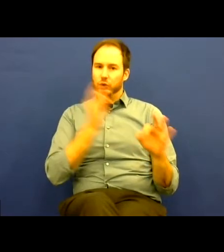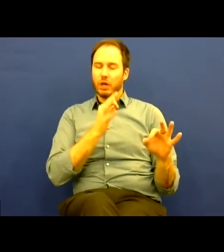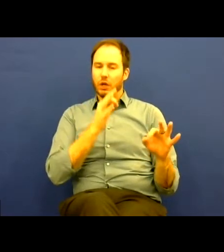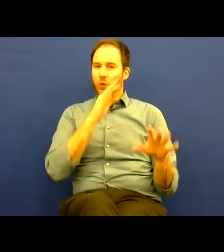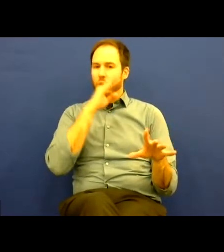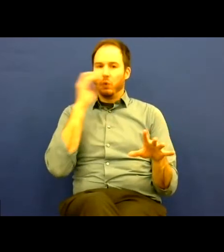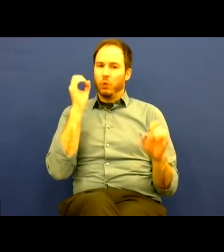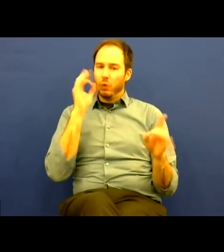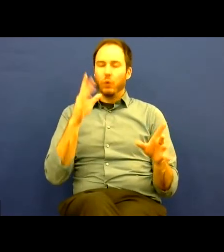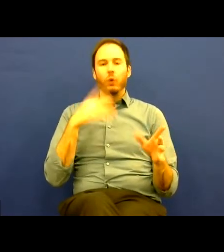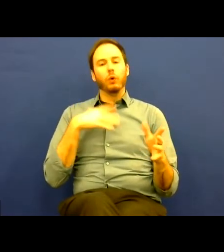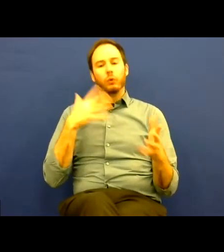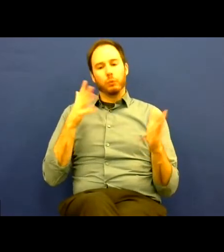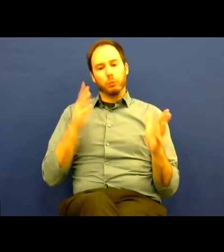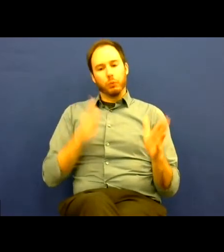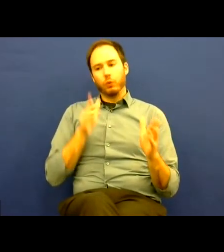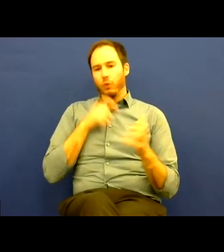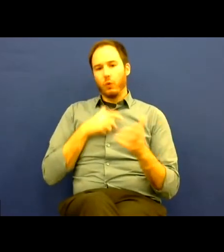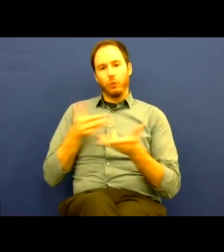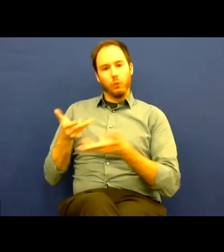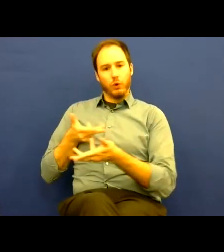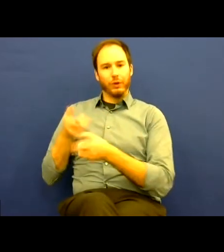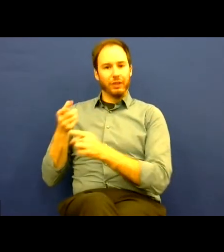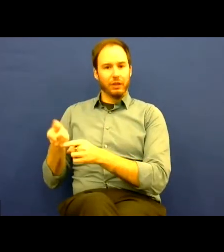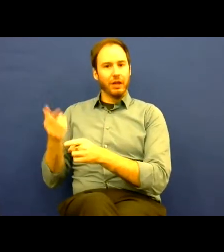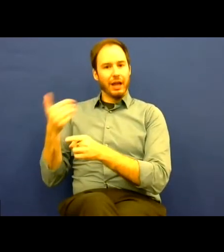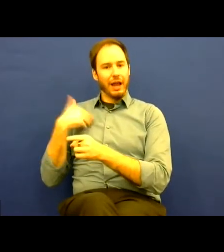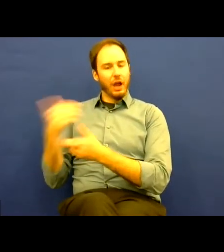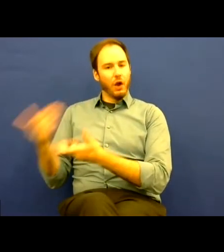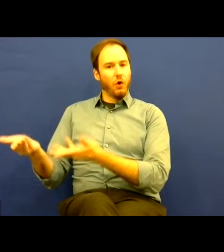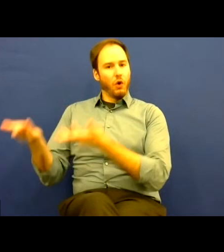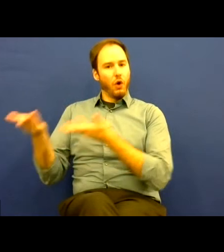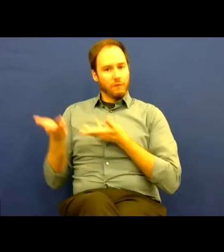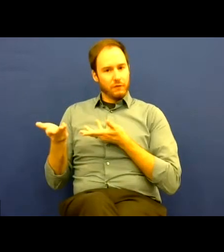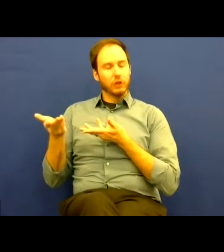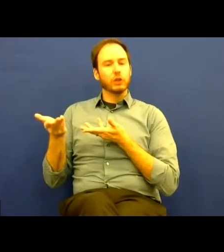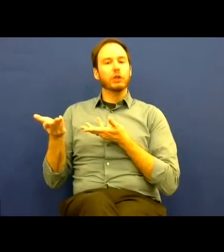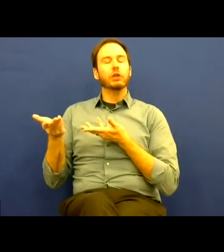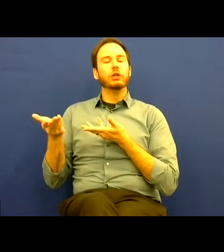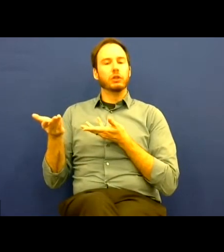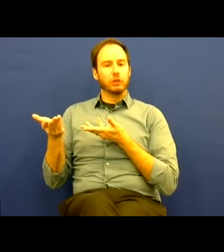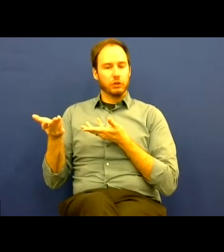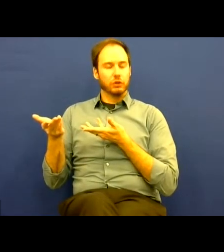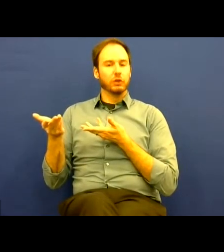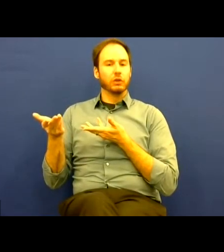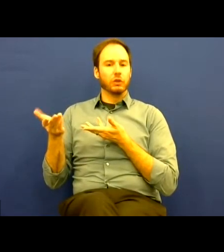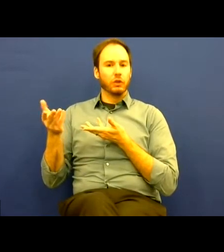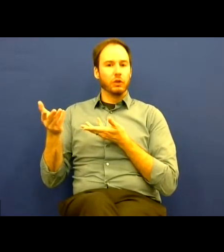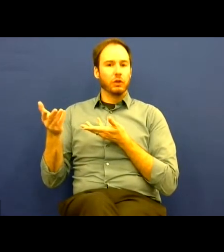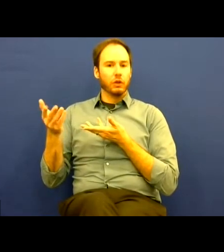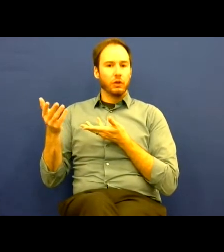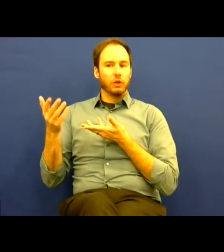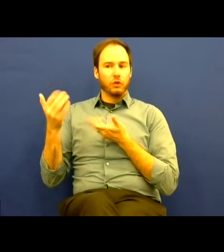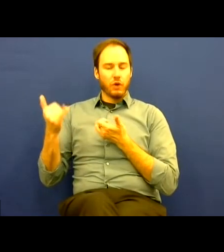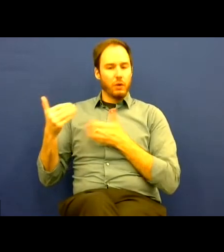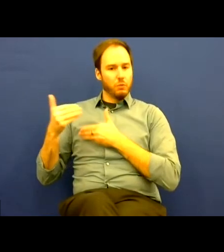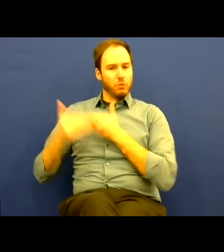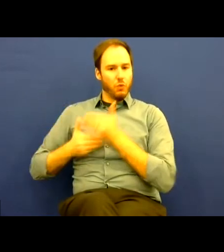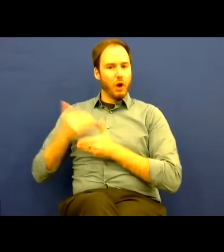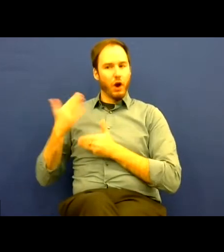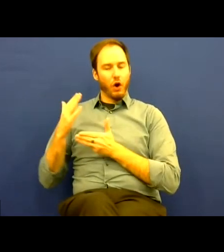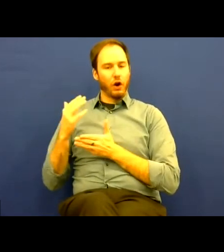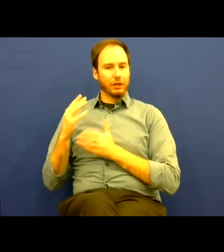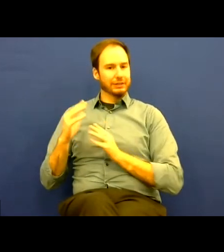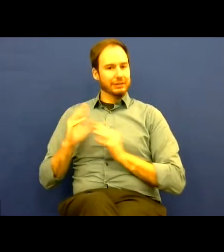the person I've been working with does have an offer in, an accepted offer, and it's currently going